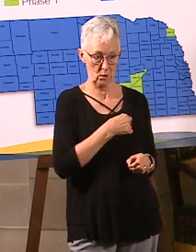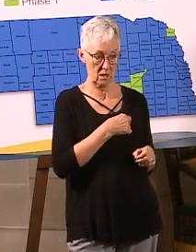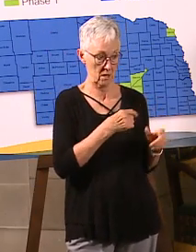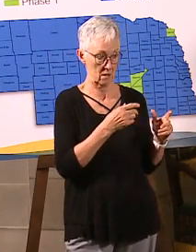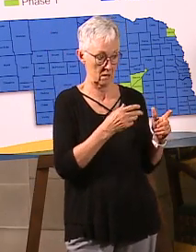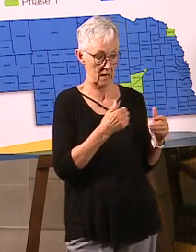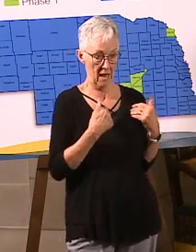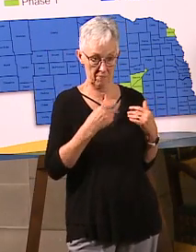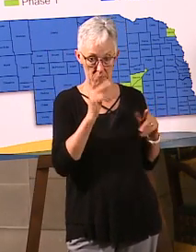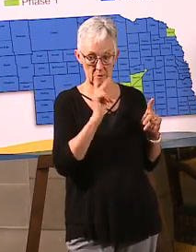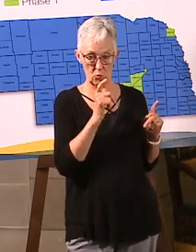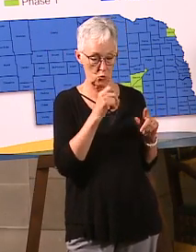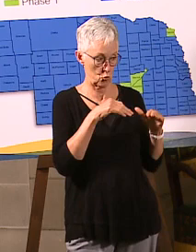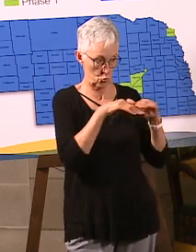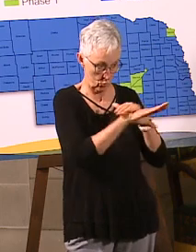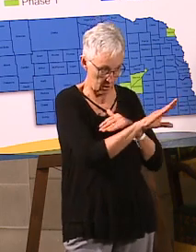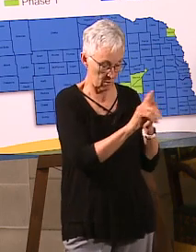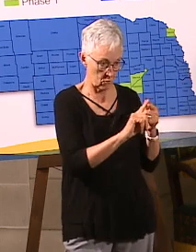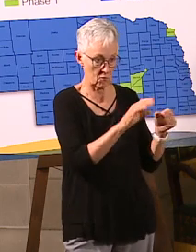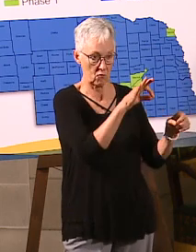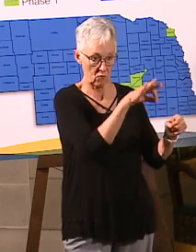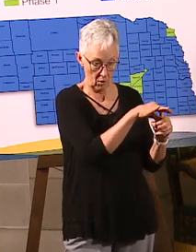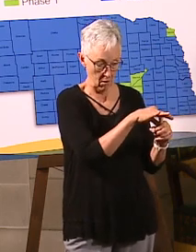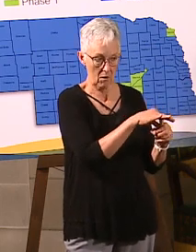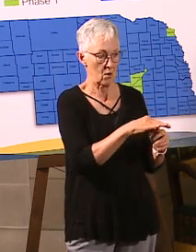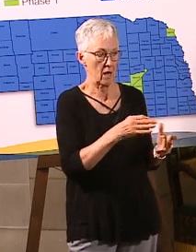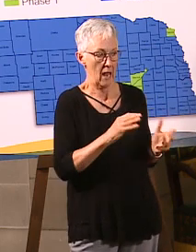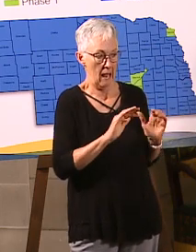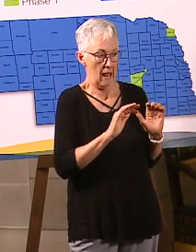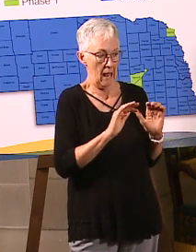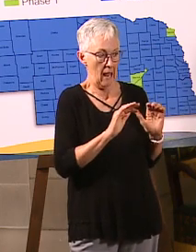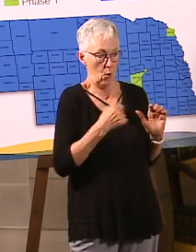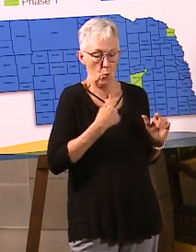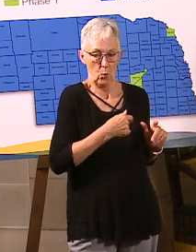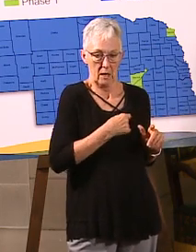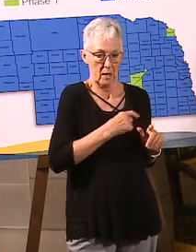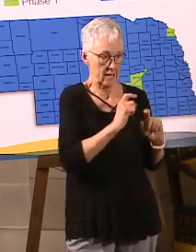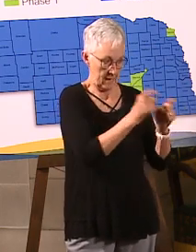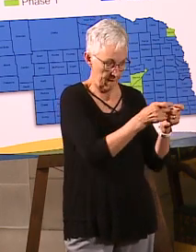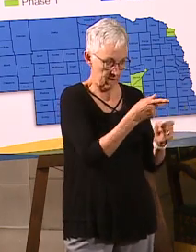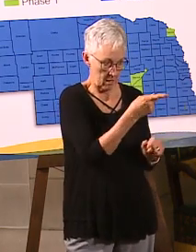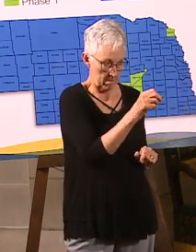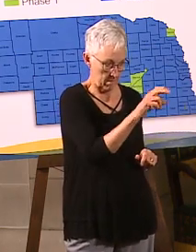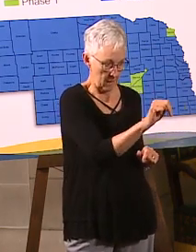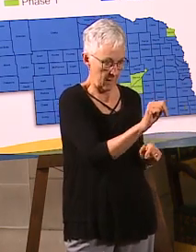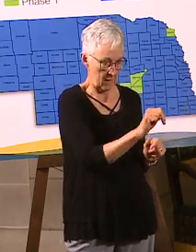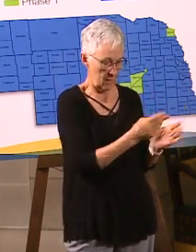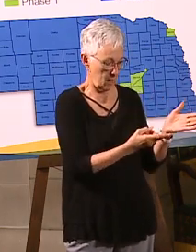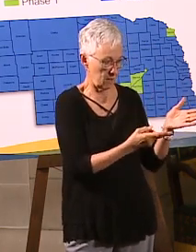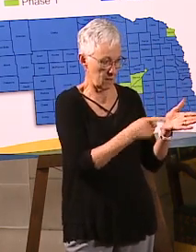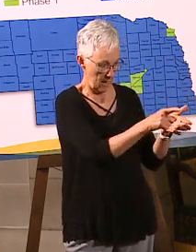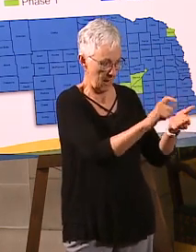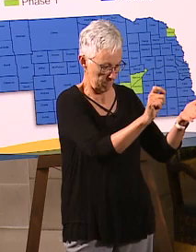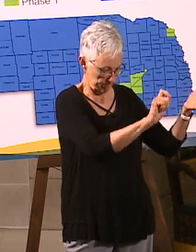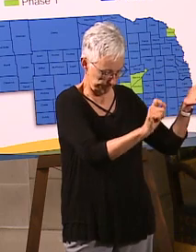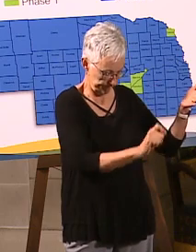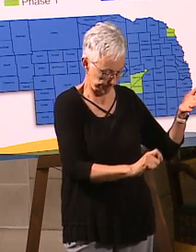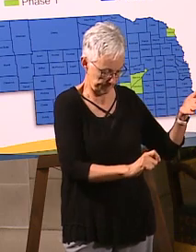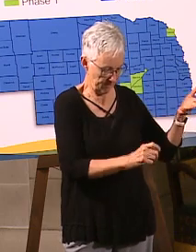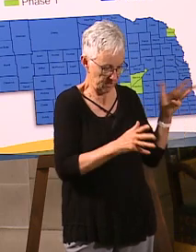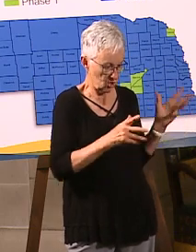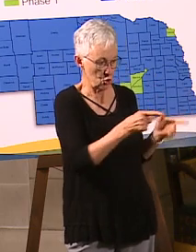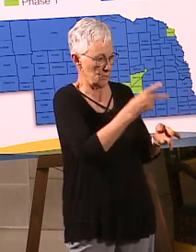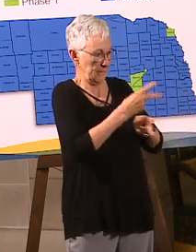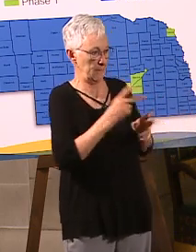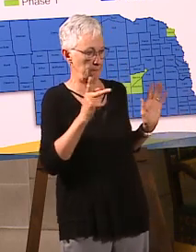folks wearing masks and gloves, and we gave you a pen that you could then use to fill out your ballot, and you took that pen with you. If the circulators are